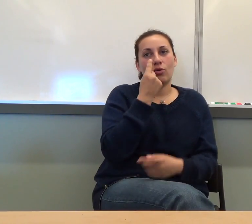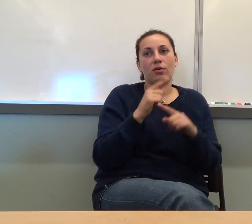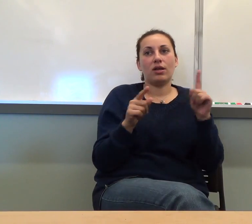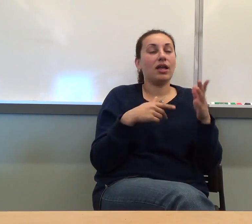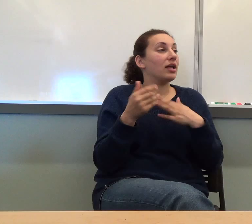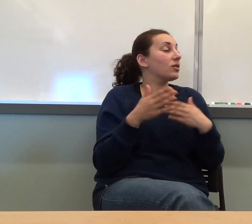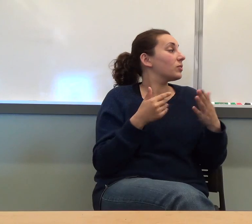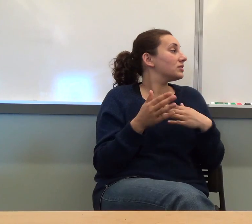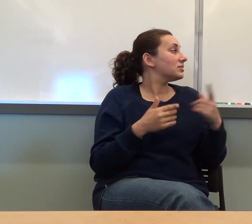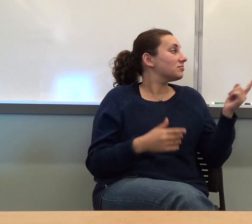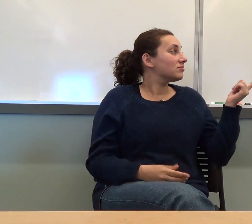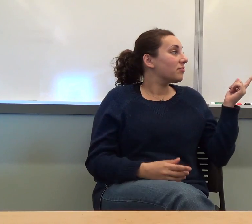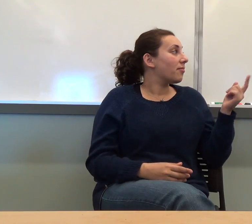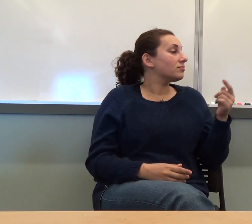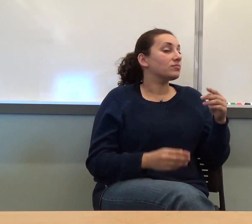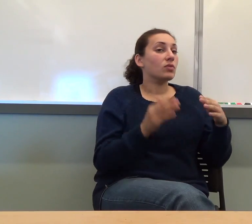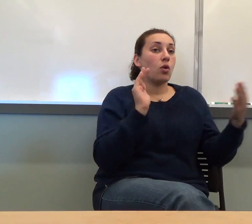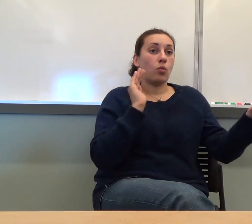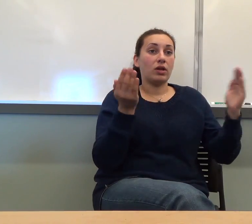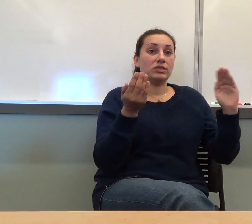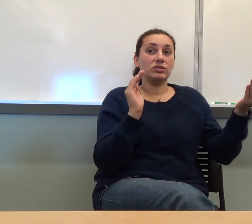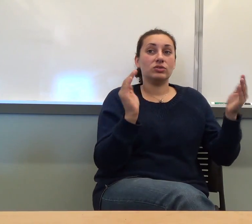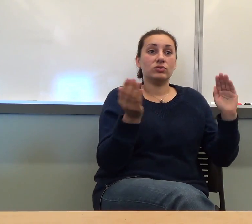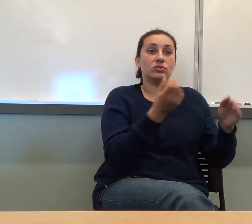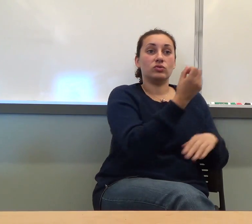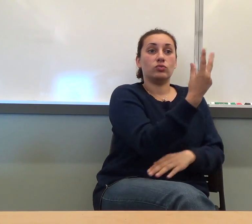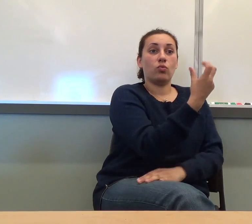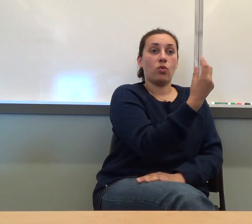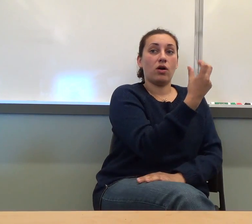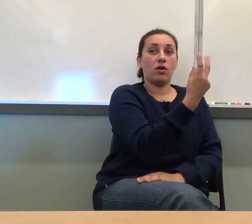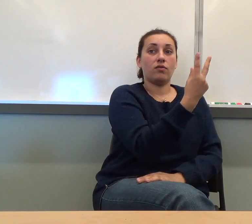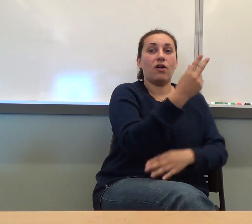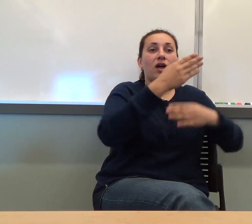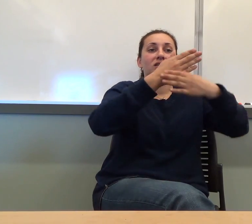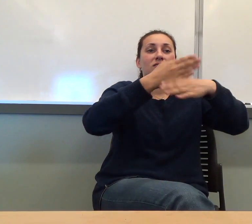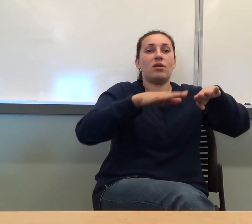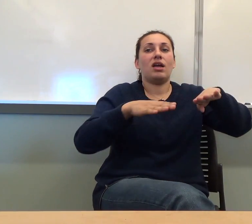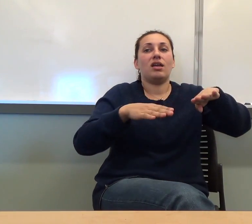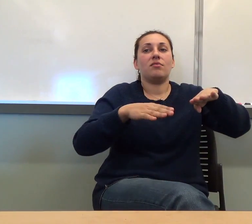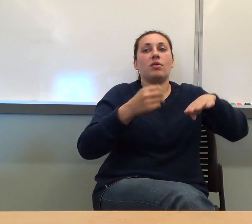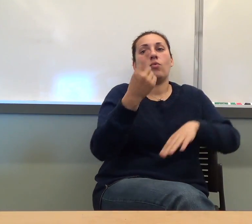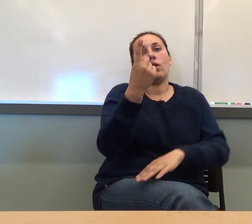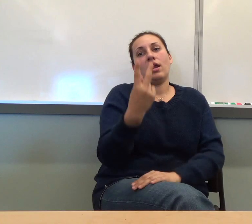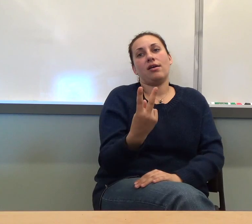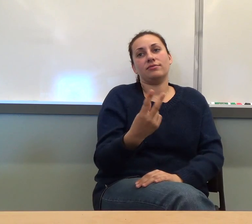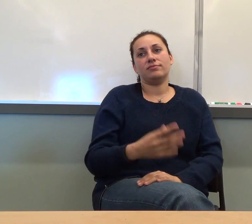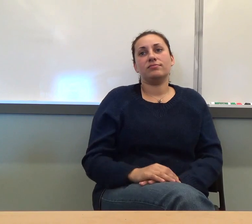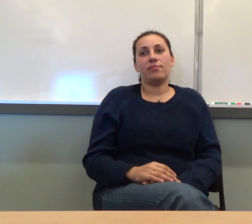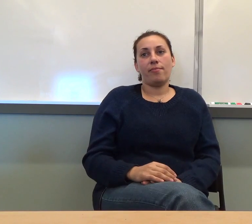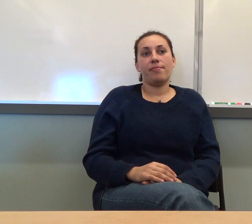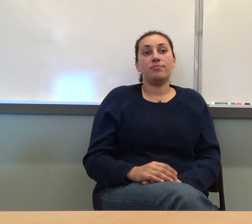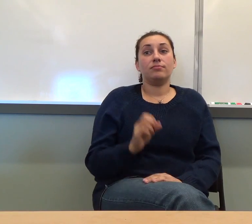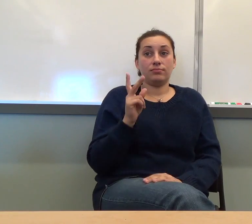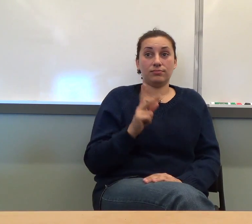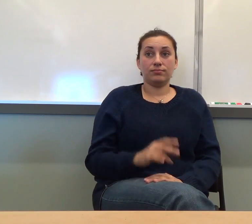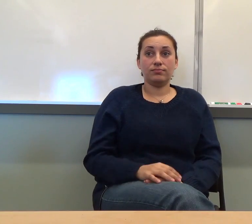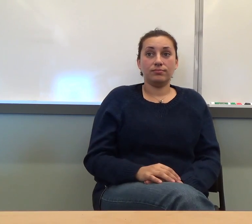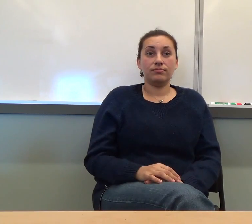of 12 to 1/2, but we'll write it as 12 divided by 1/2. And then get it out of the